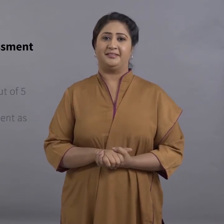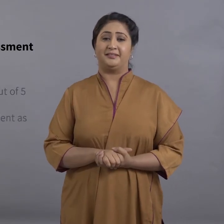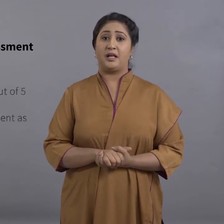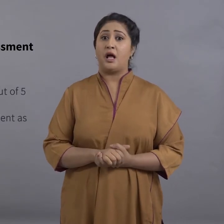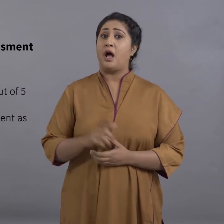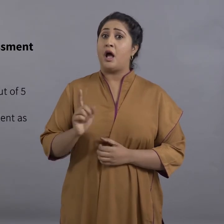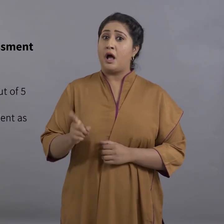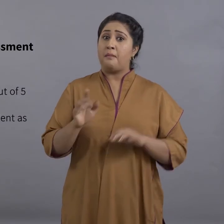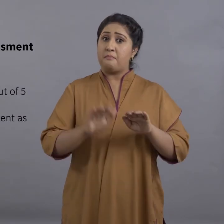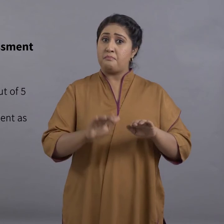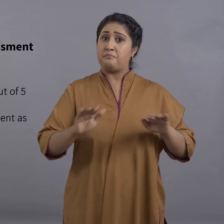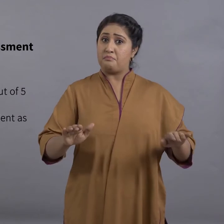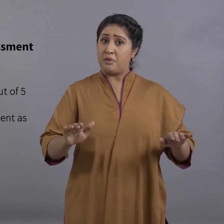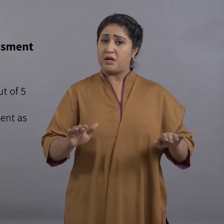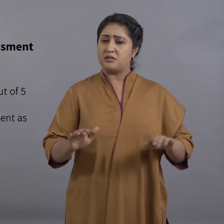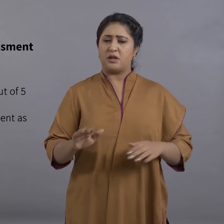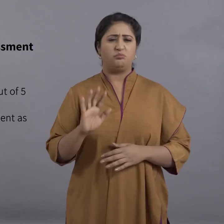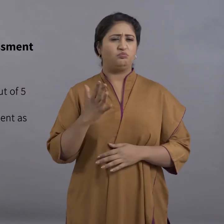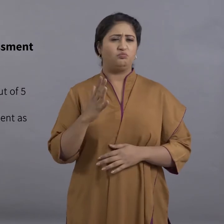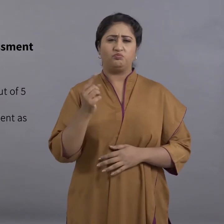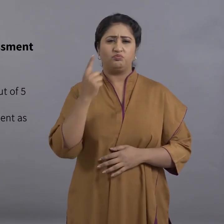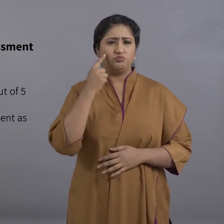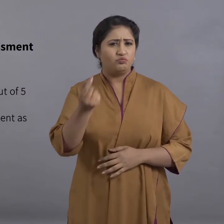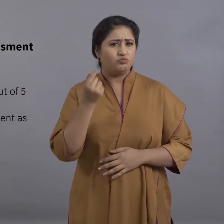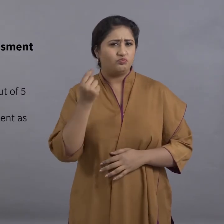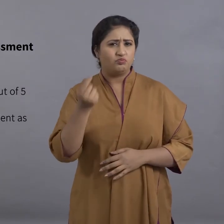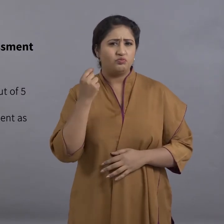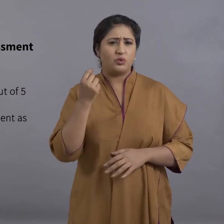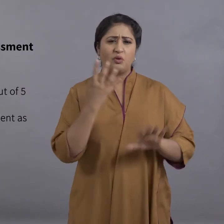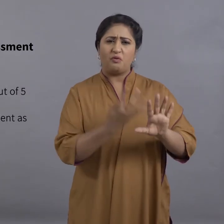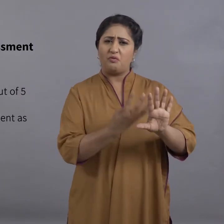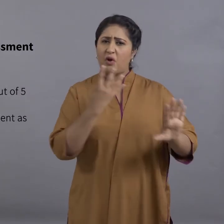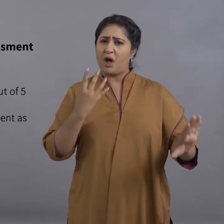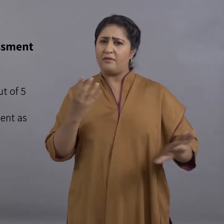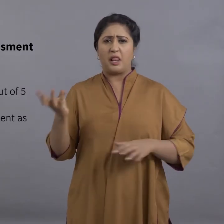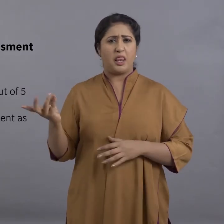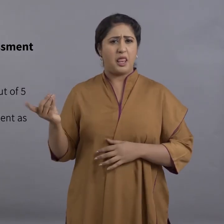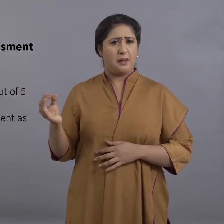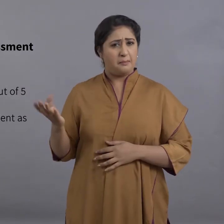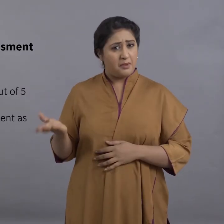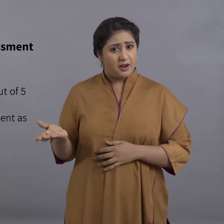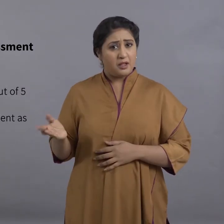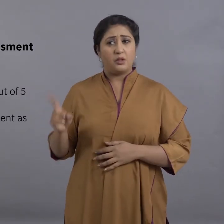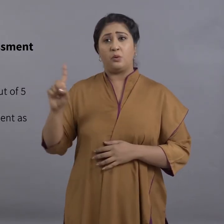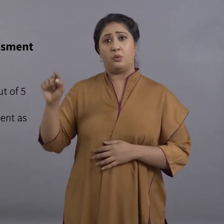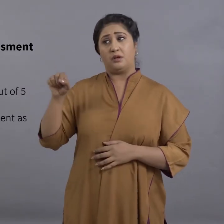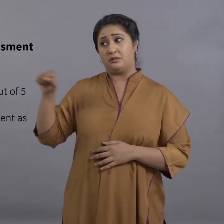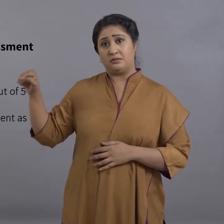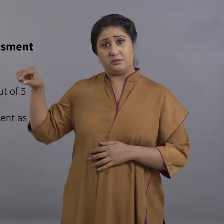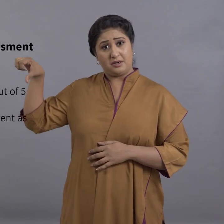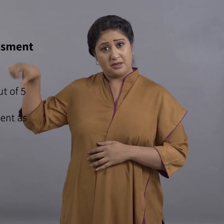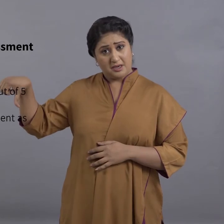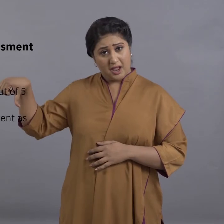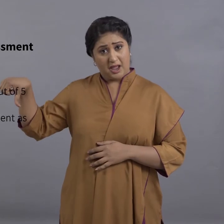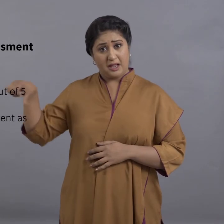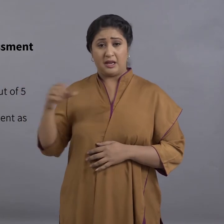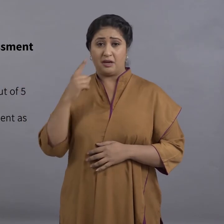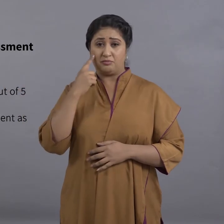If the student cannot recognize 4 out of 5 numbers from the 1 to 9 number recognition list,